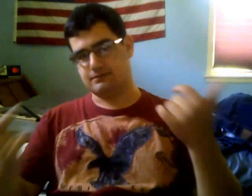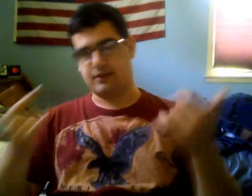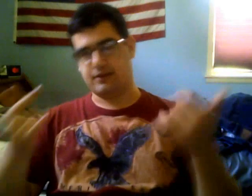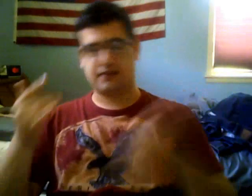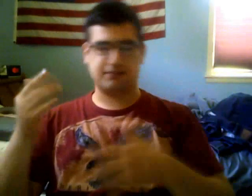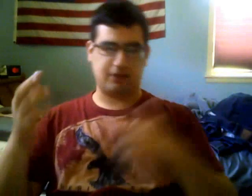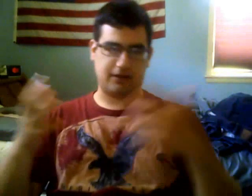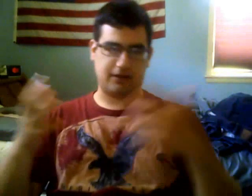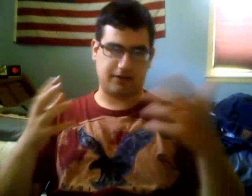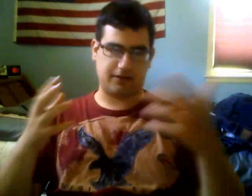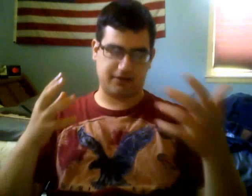reelected, but